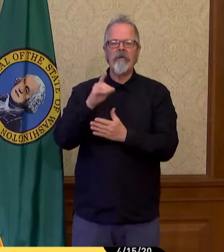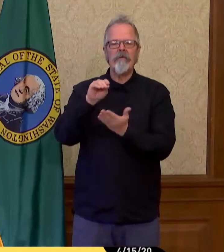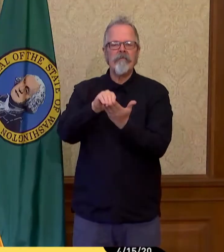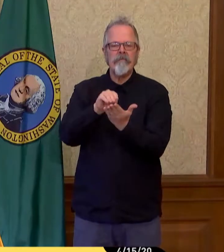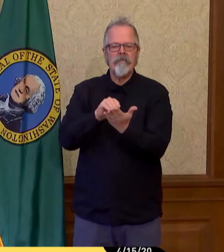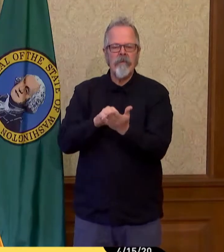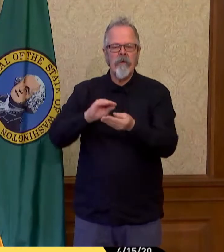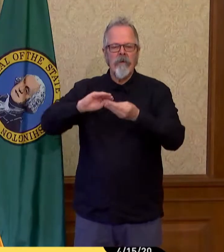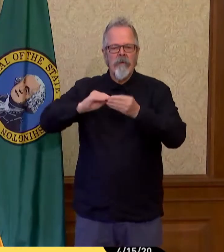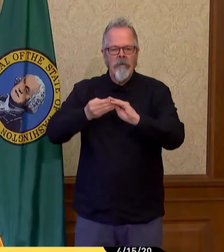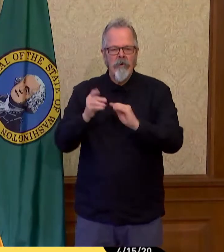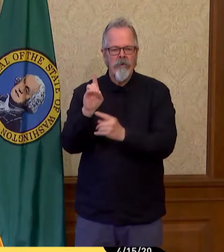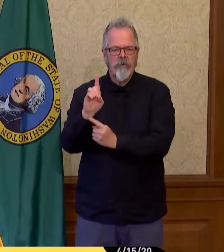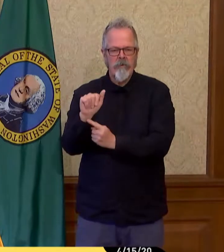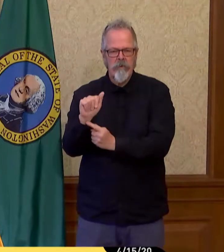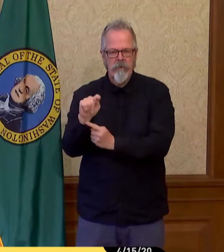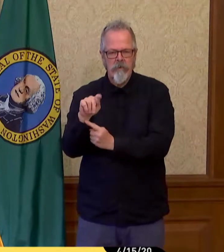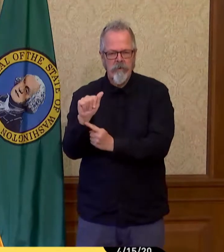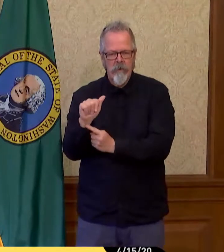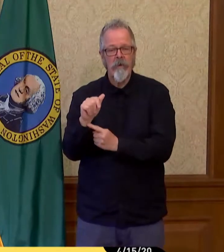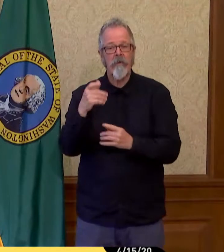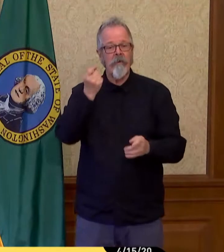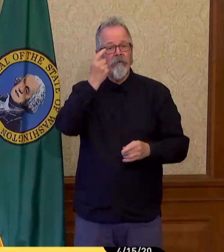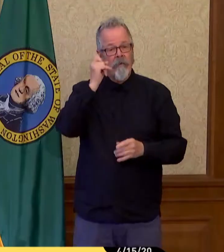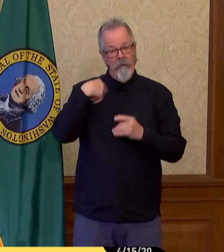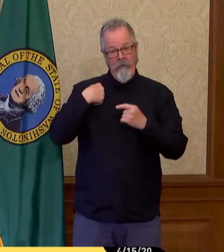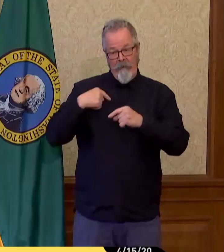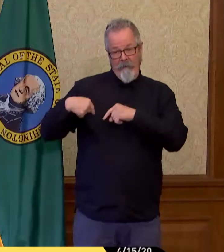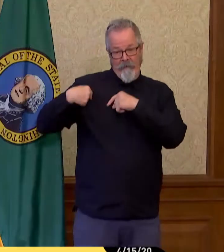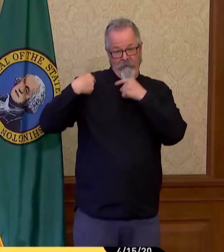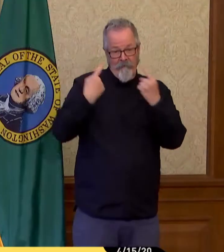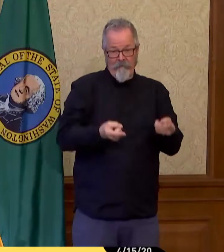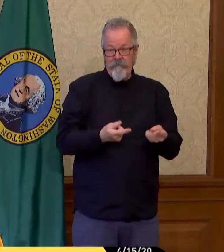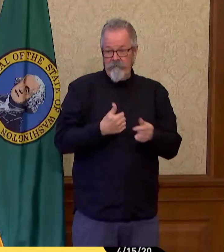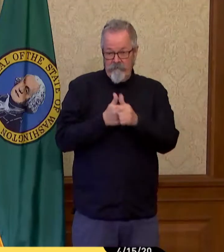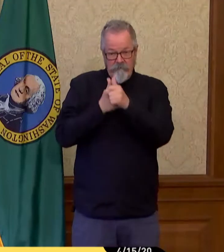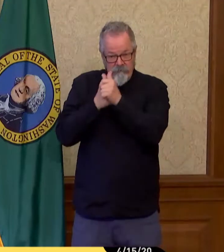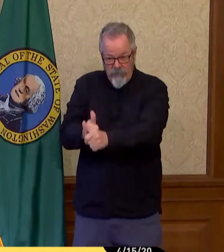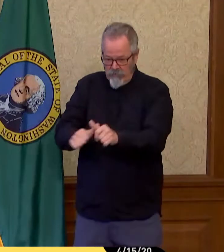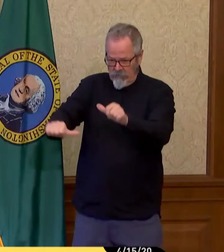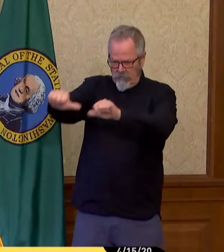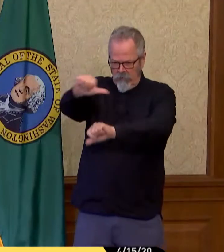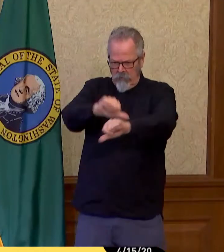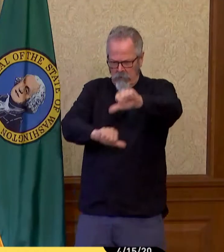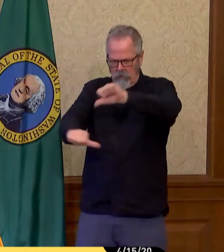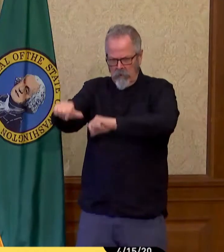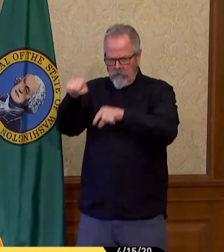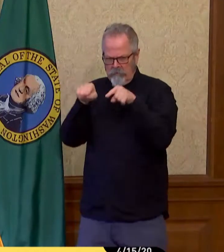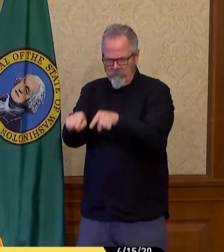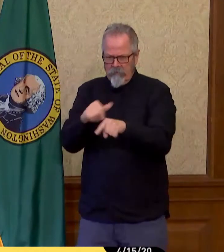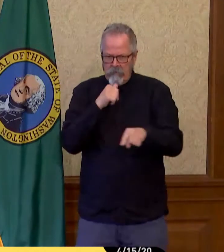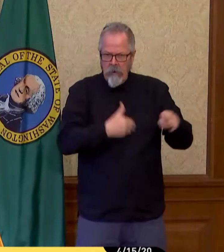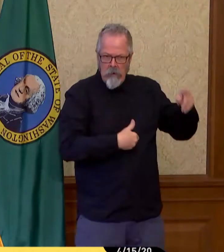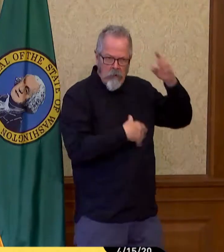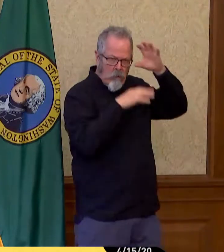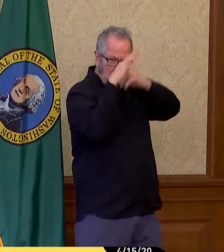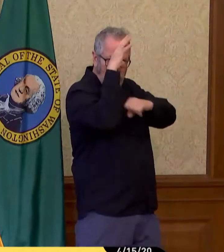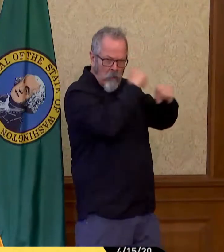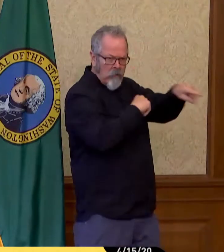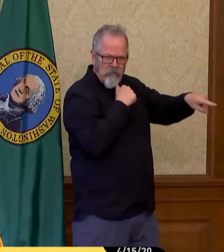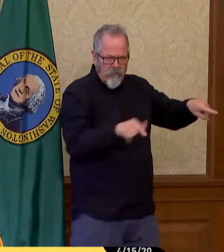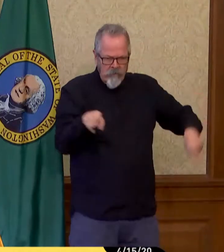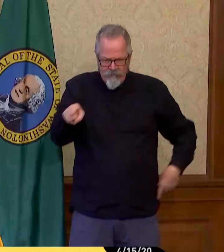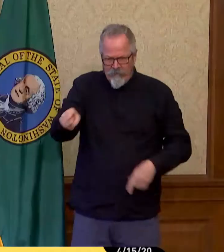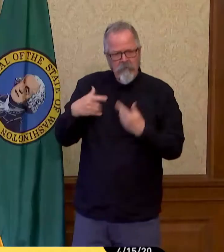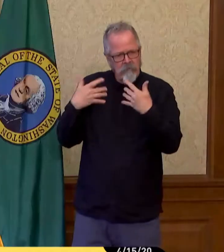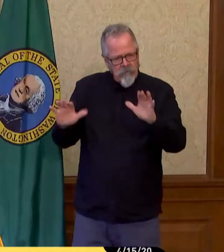very technologically oriented state. I think that's one of the reasons we've had considerable success bending the curve down now, because